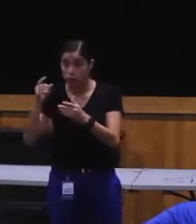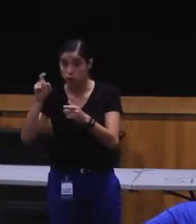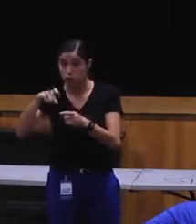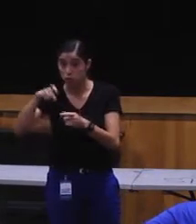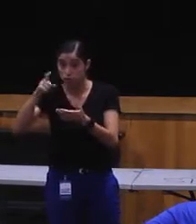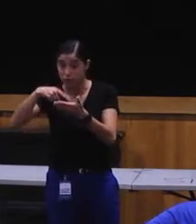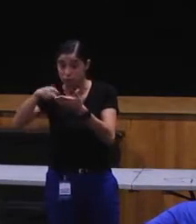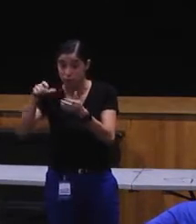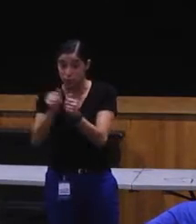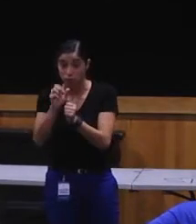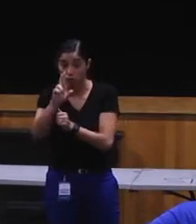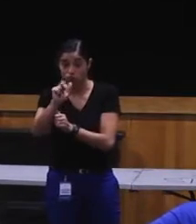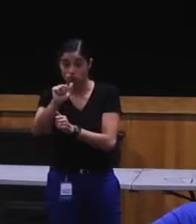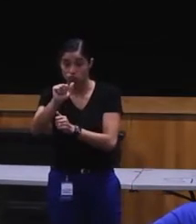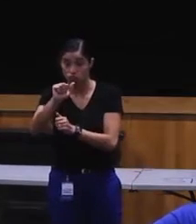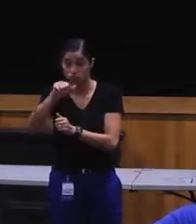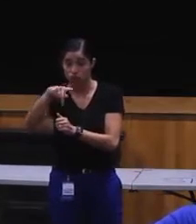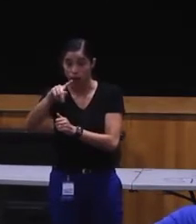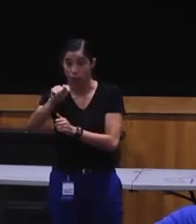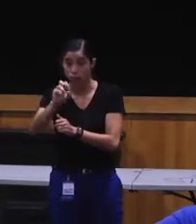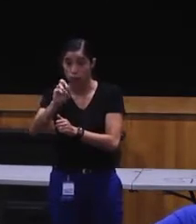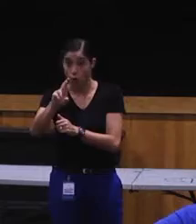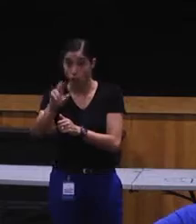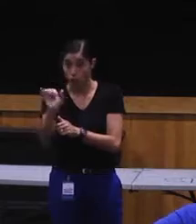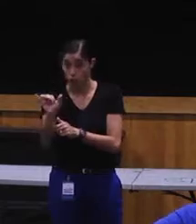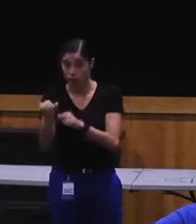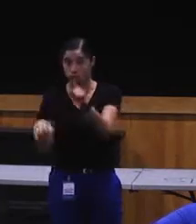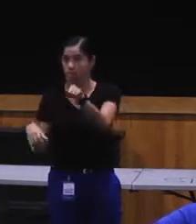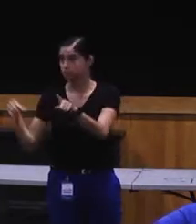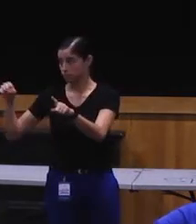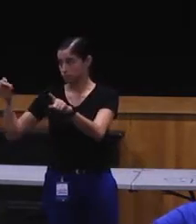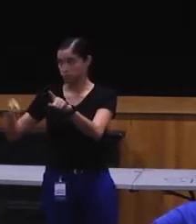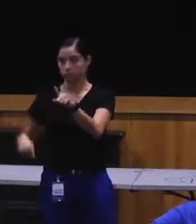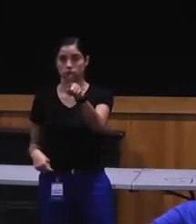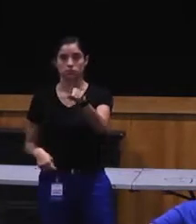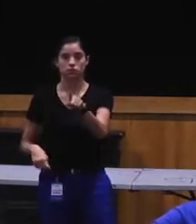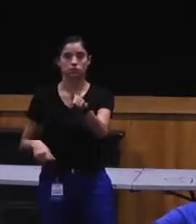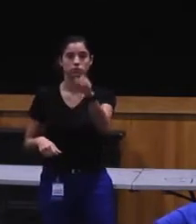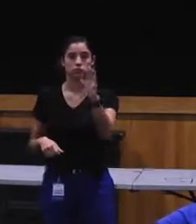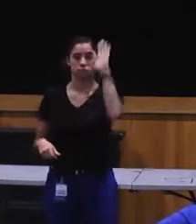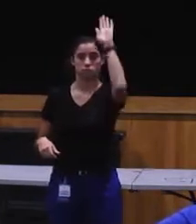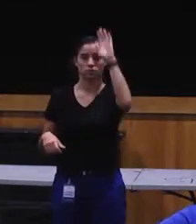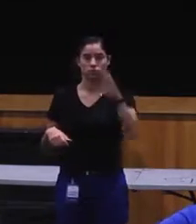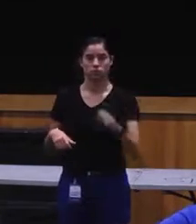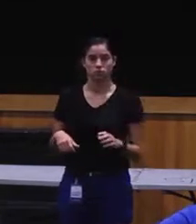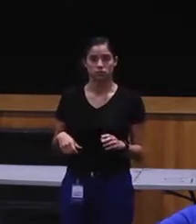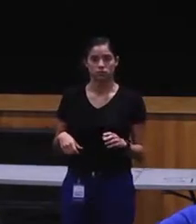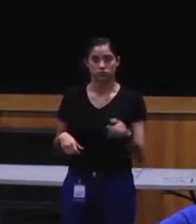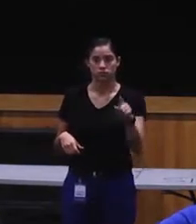Yes, ma'am. Yep. Okay, so with that, yes, ma'am.